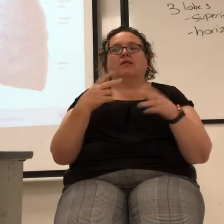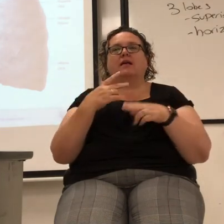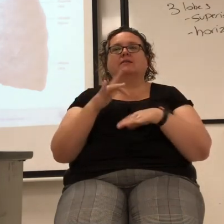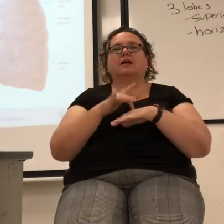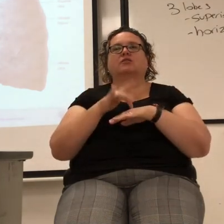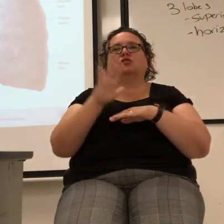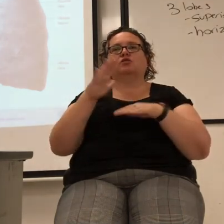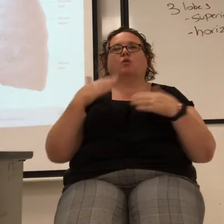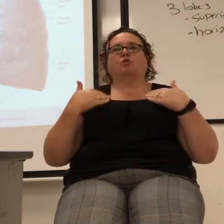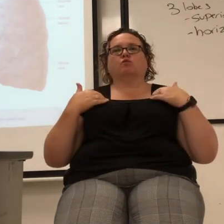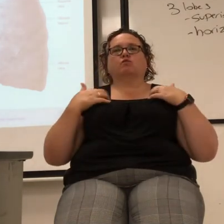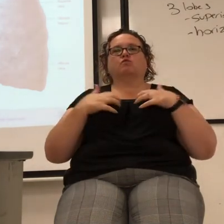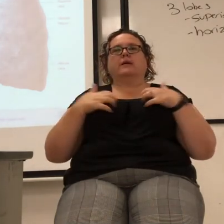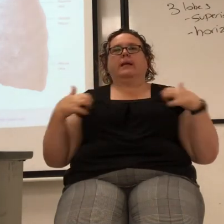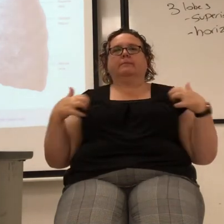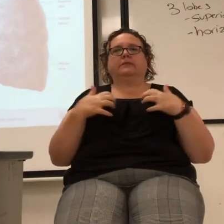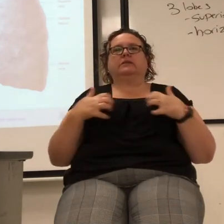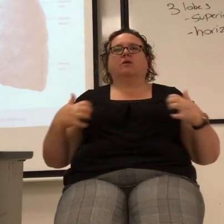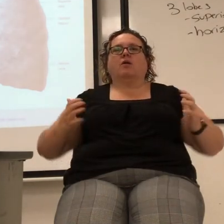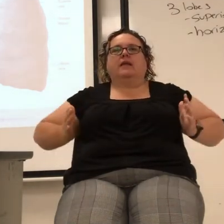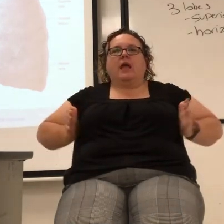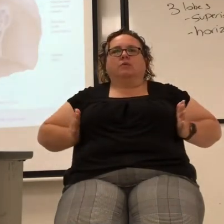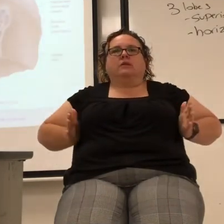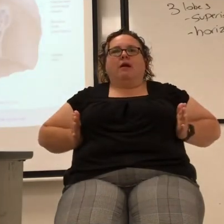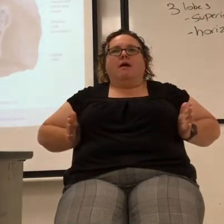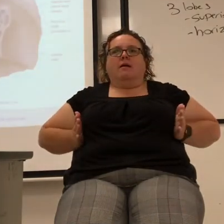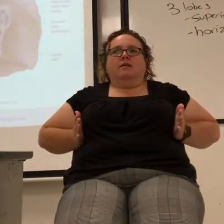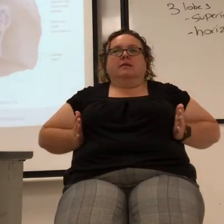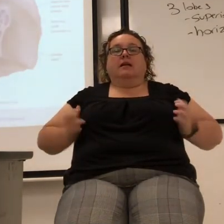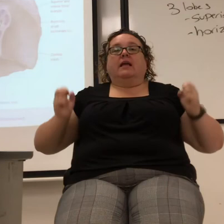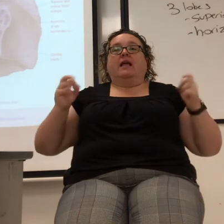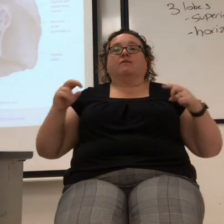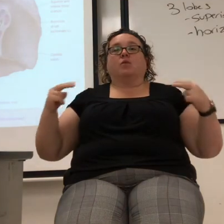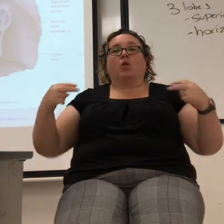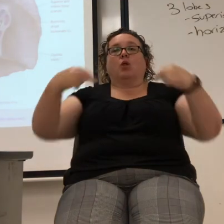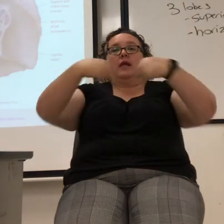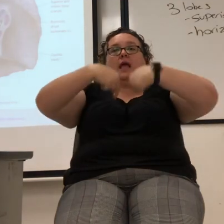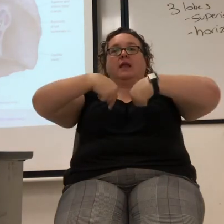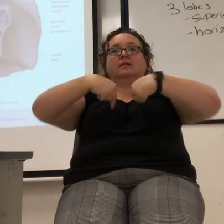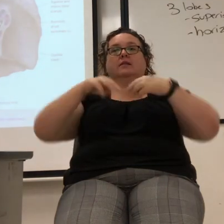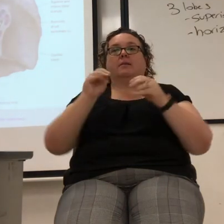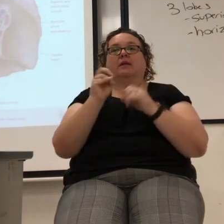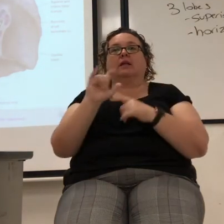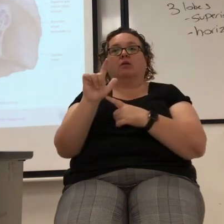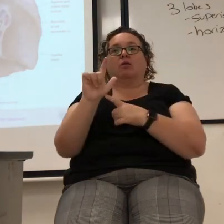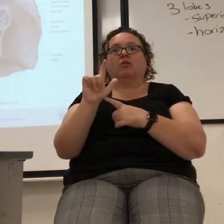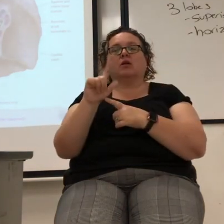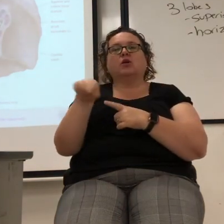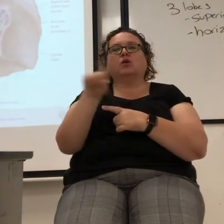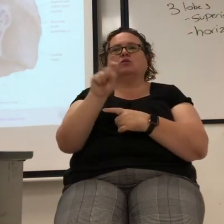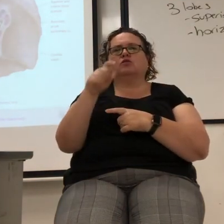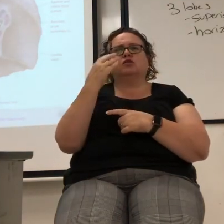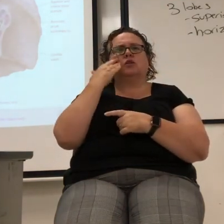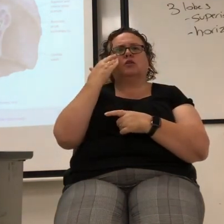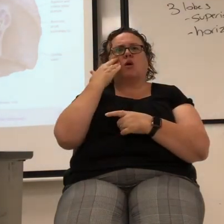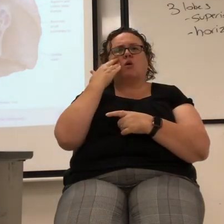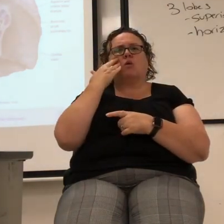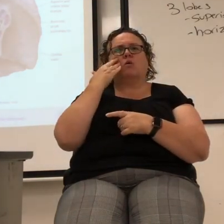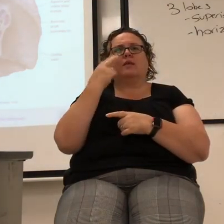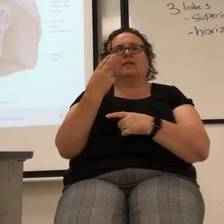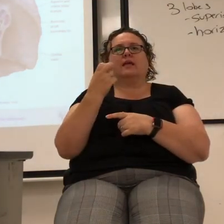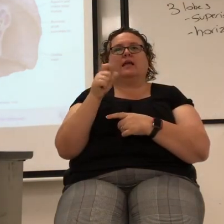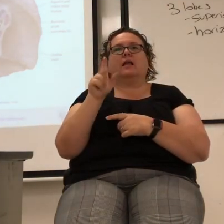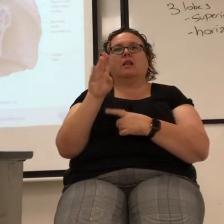ribs on the outside. If you look at the medial aspect of the lungs, you should know the